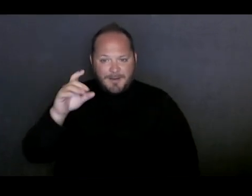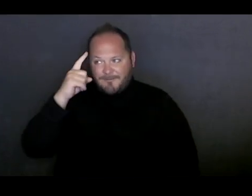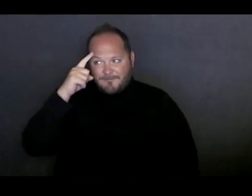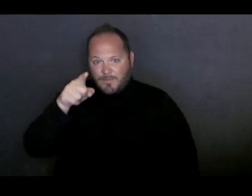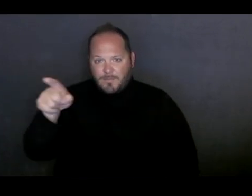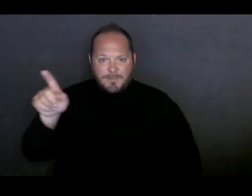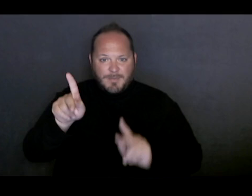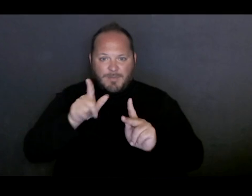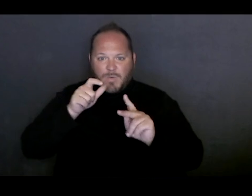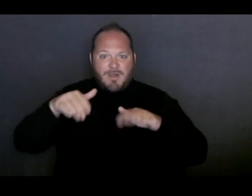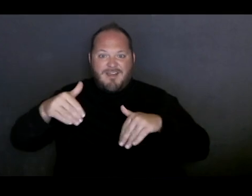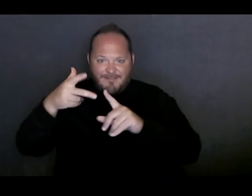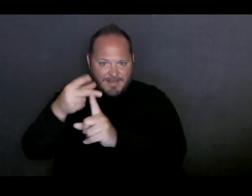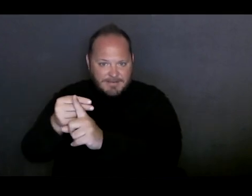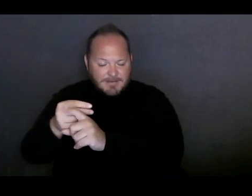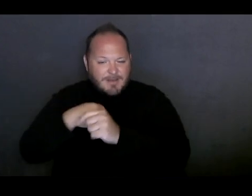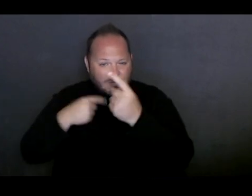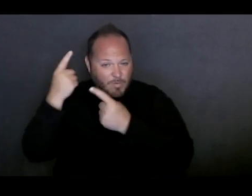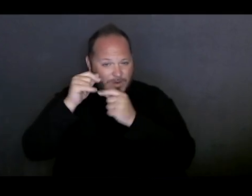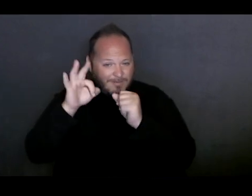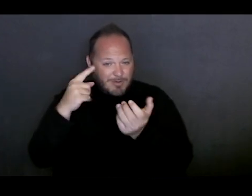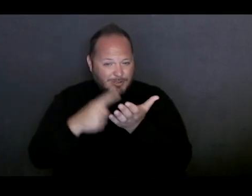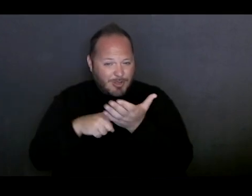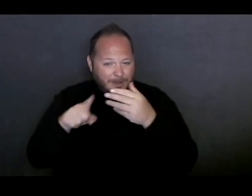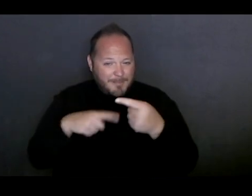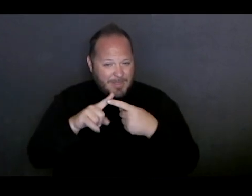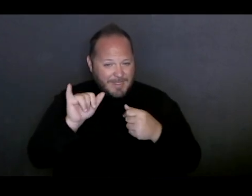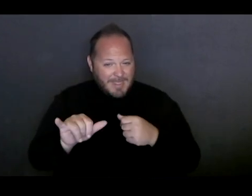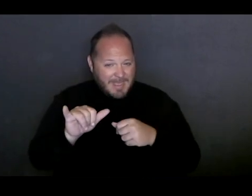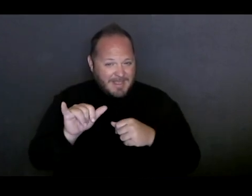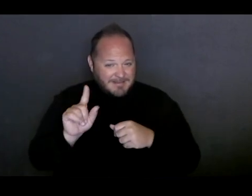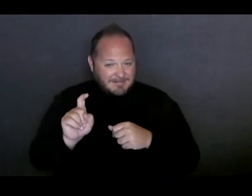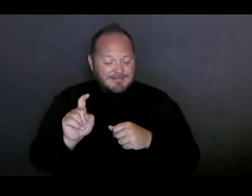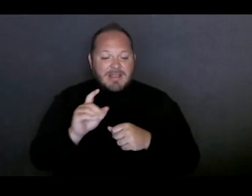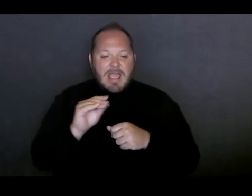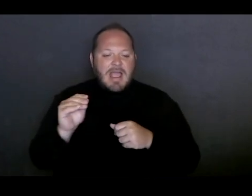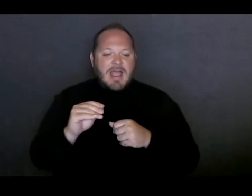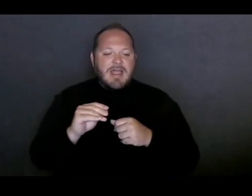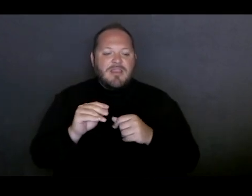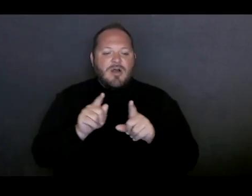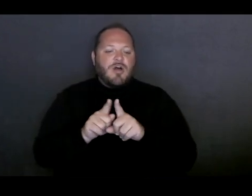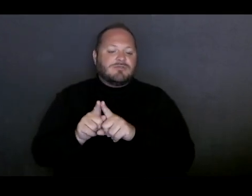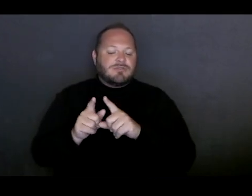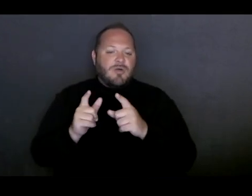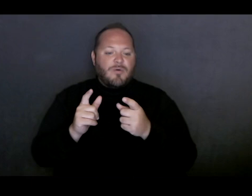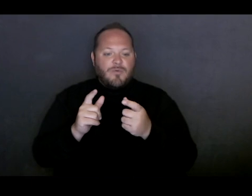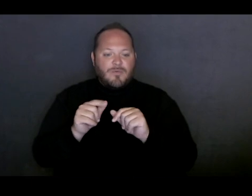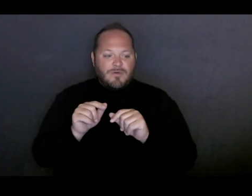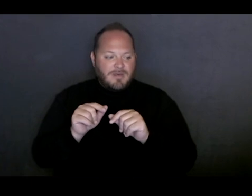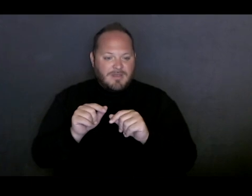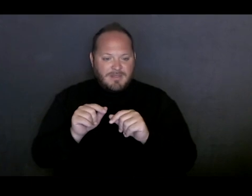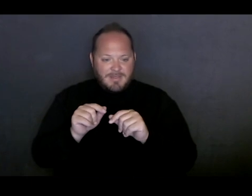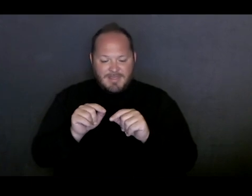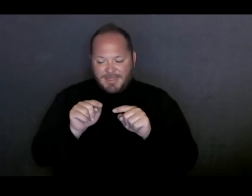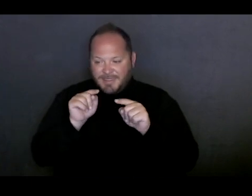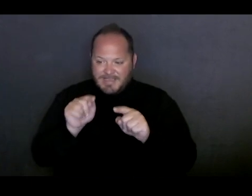bit. And I know that, let's say that, that this is something that has started to become almost a meme,